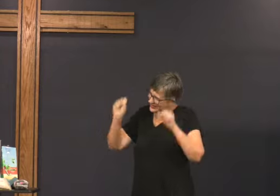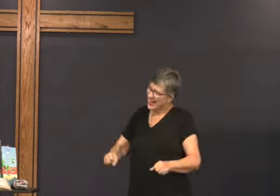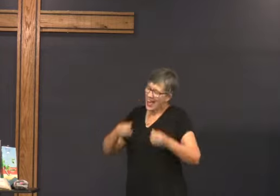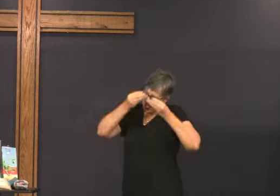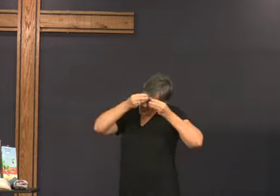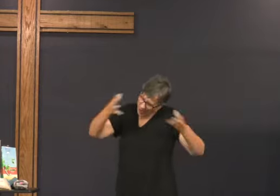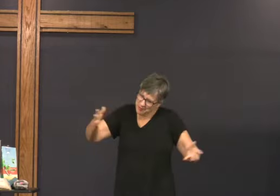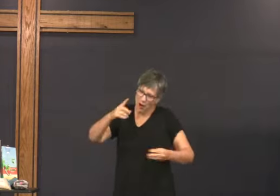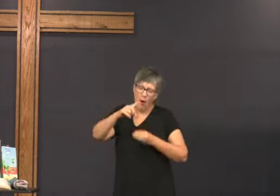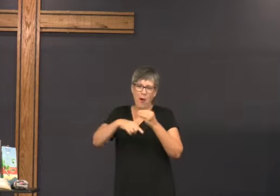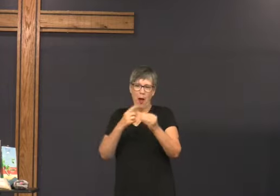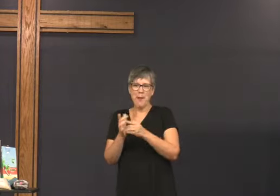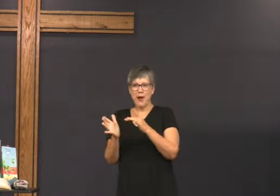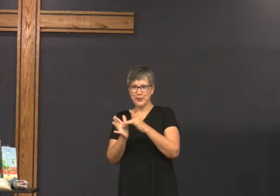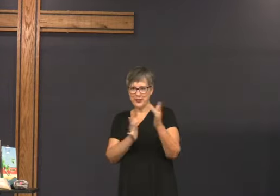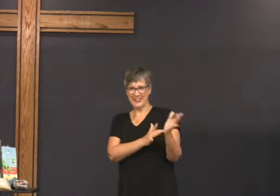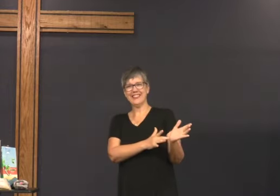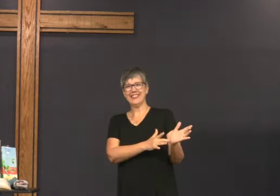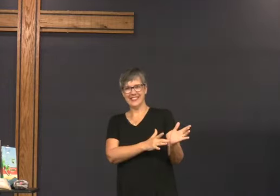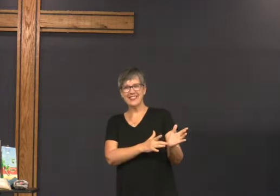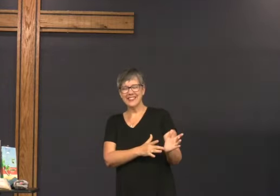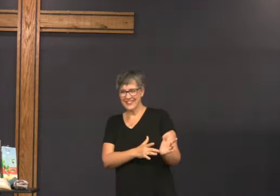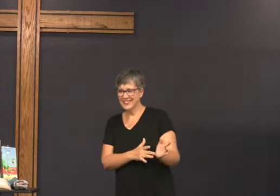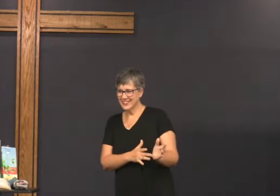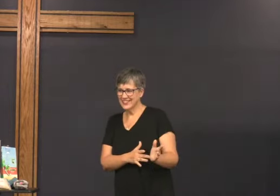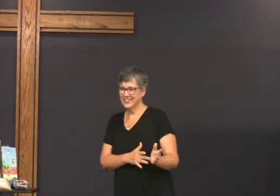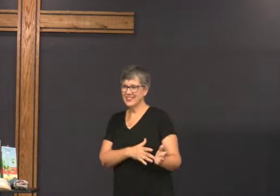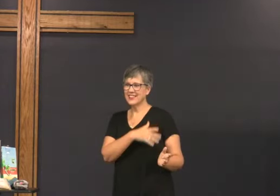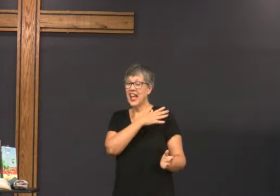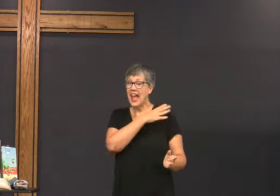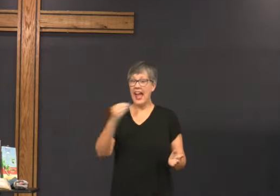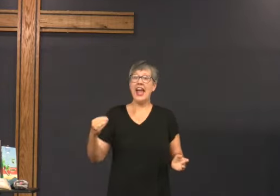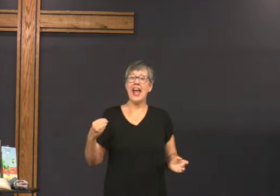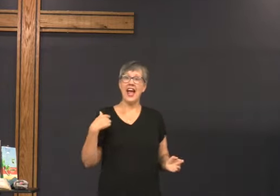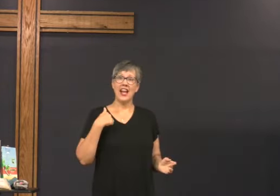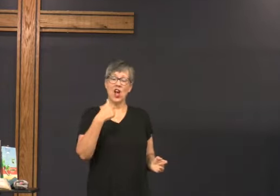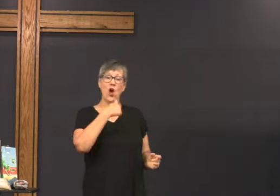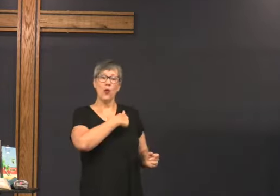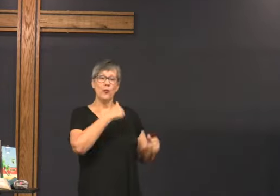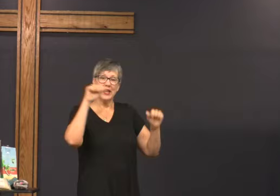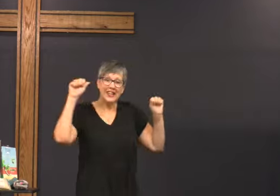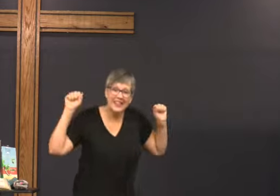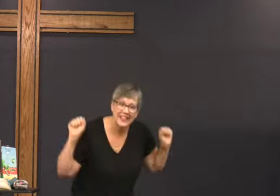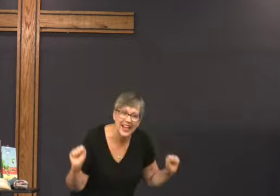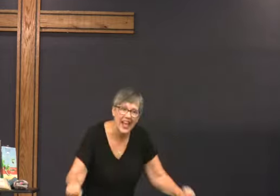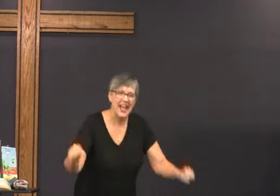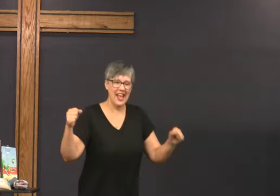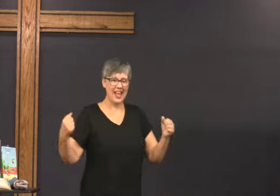But we can tell them about Jesus. And we can